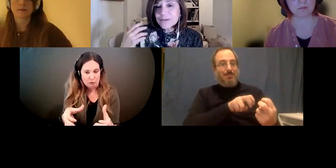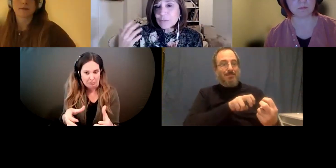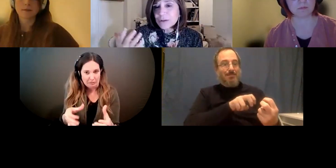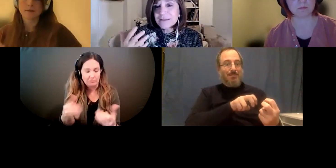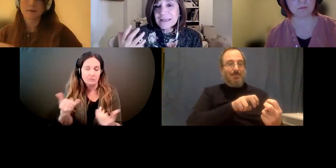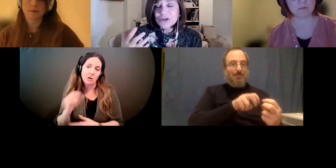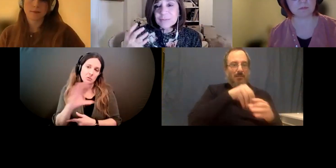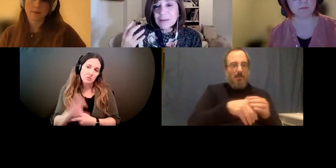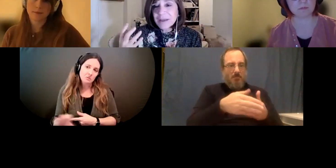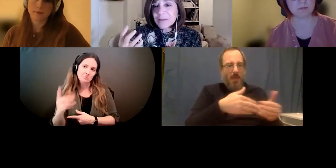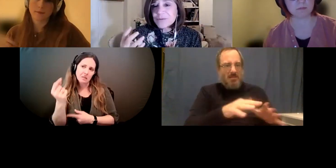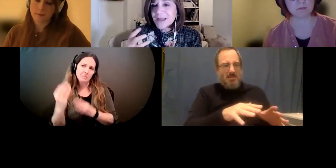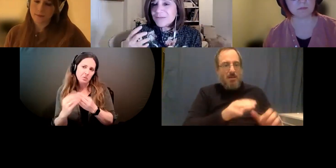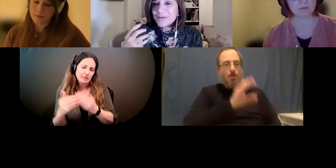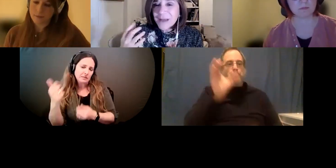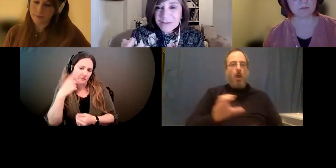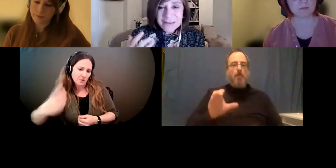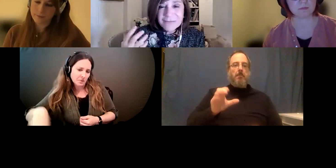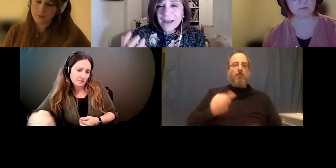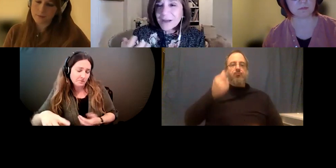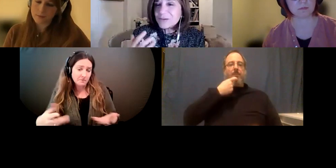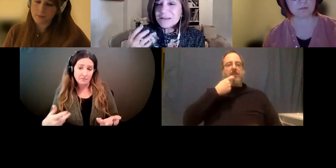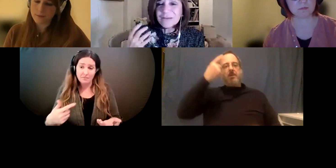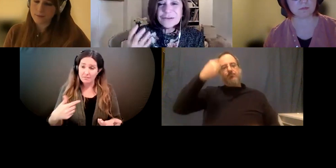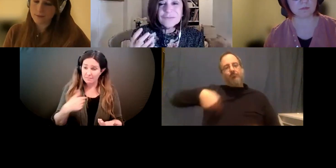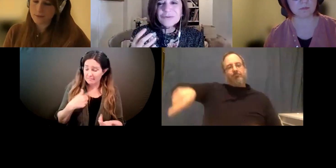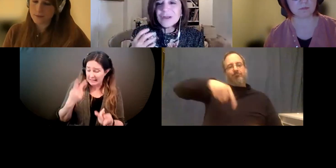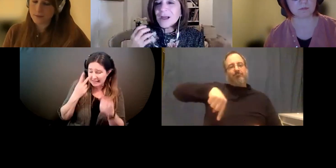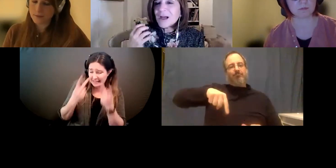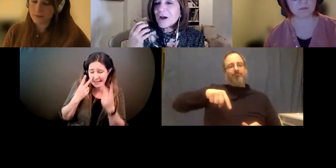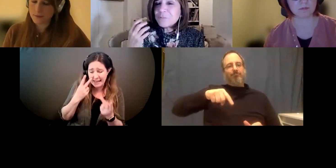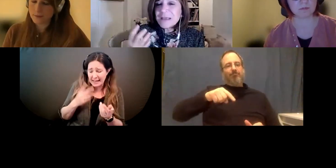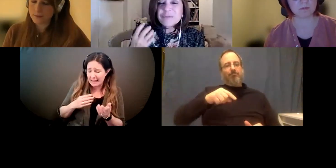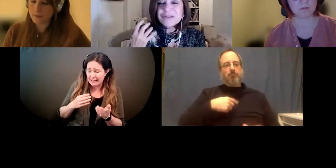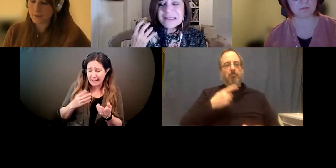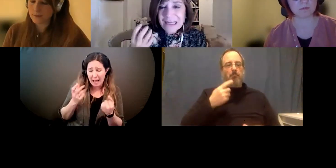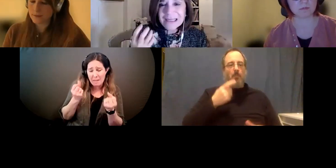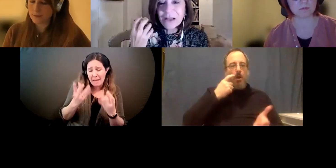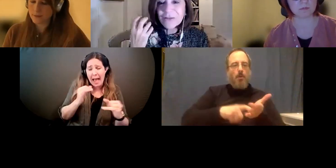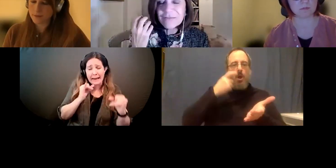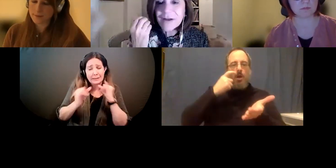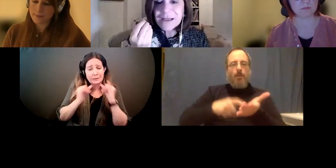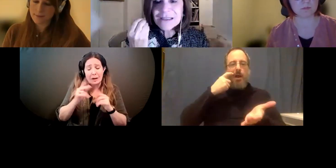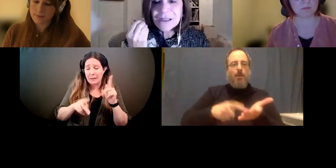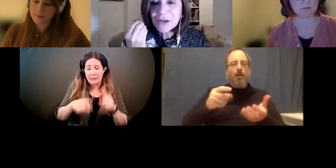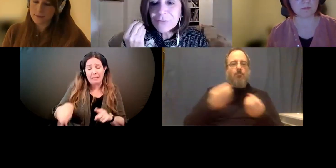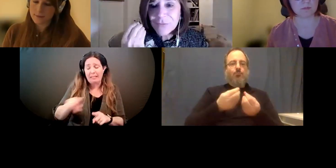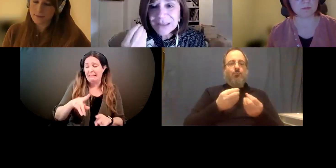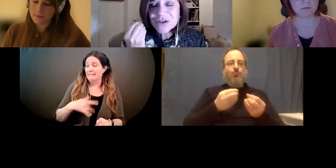trying to put some organization in my papers. I have thousands of hours of interviews of people saying how they